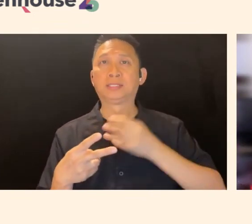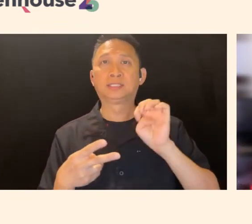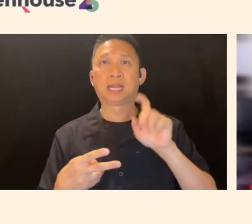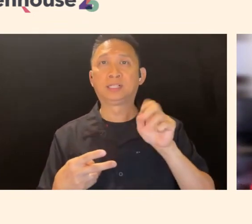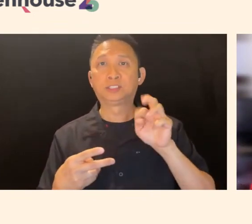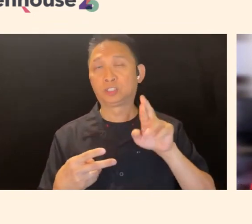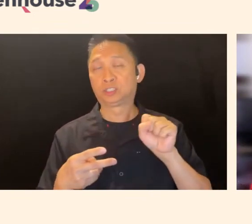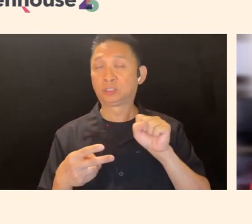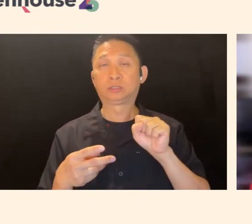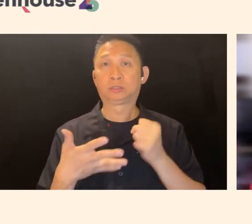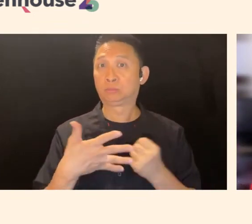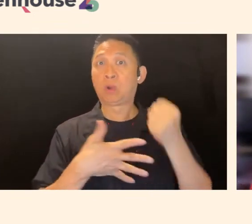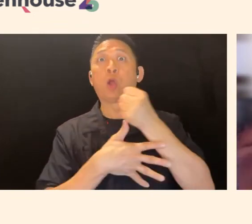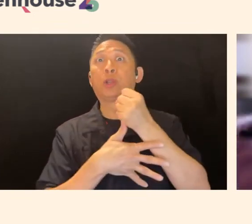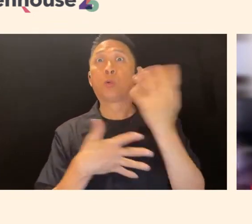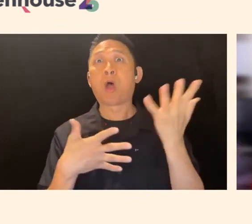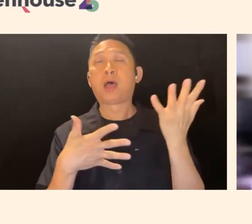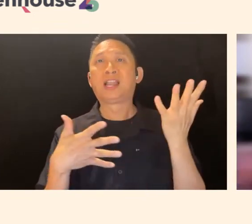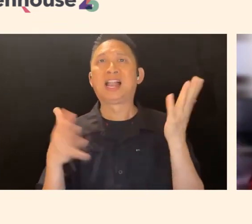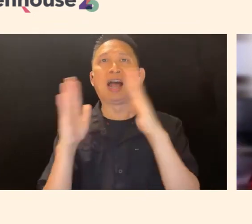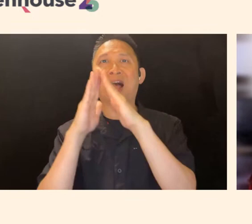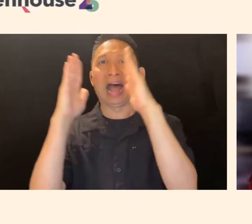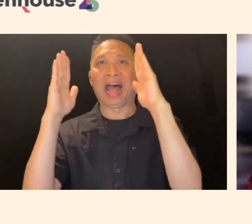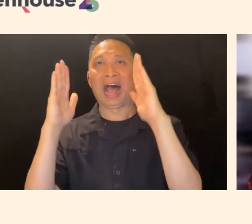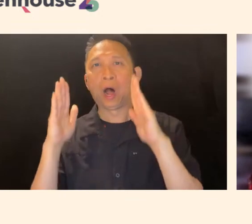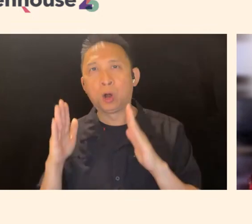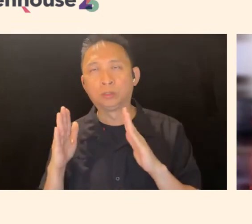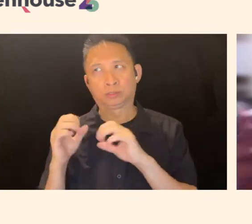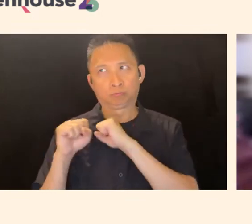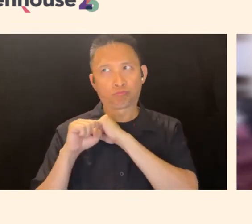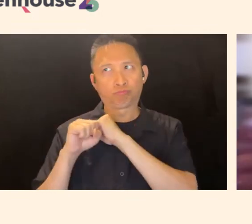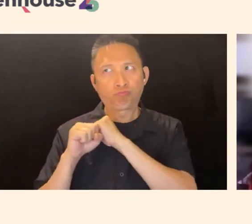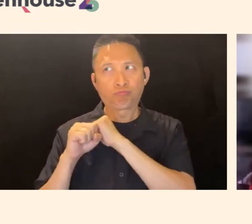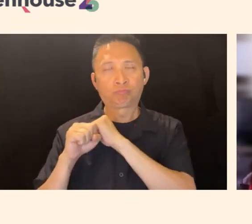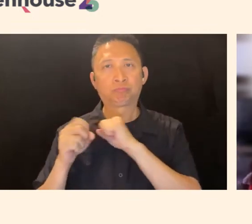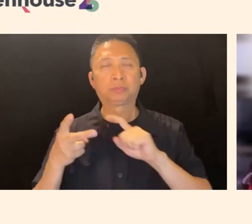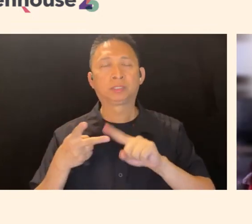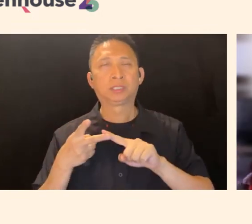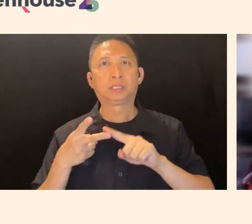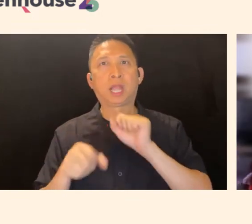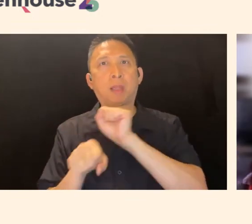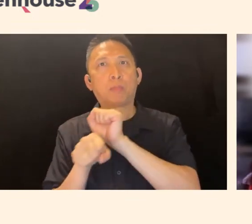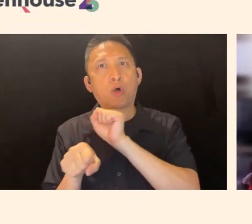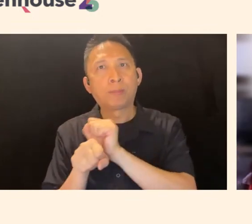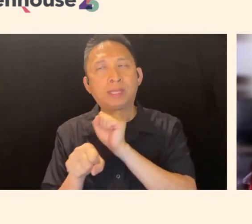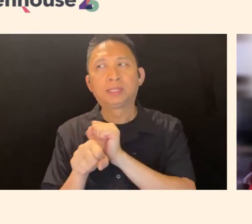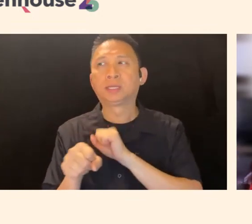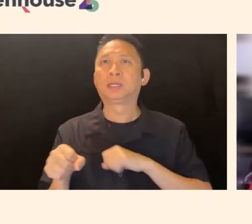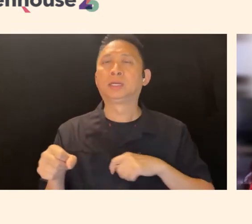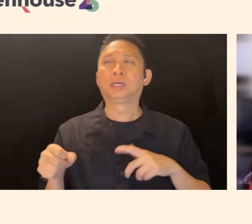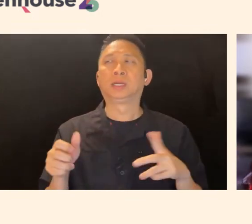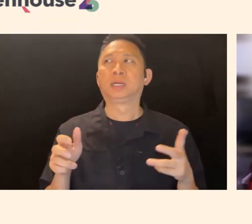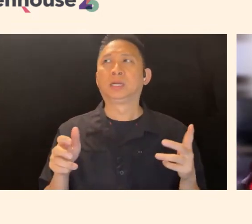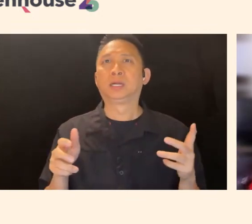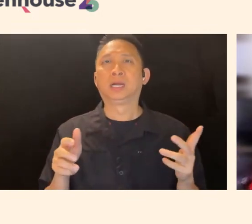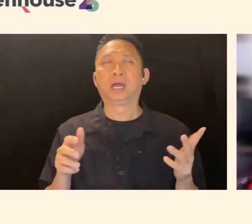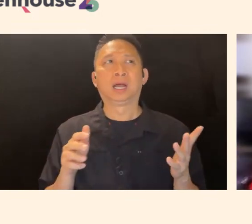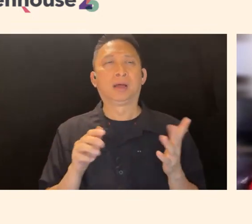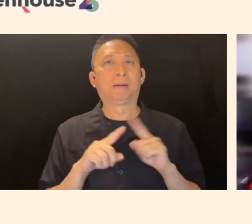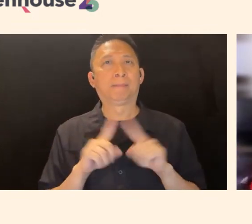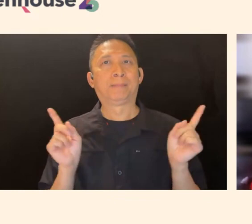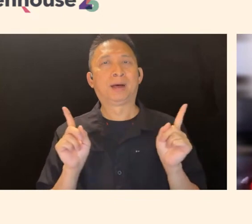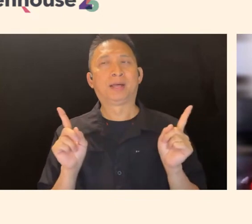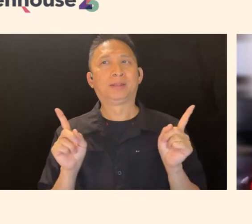housing, some employment, but the greatest need and how we're prioritizing it is trying to open up